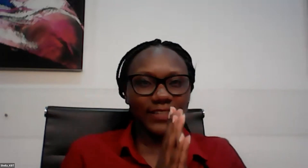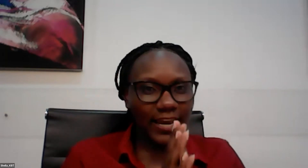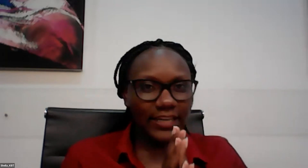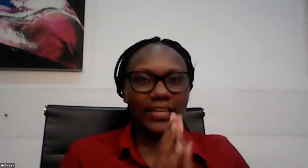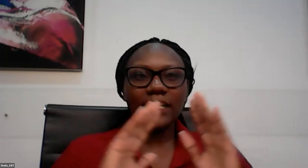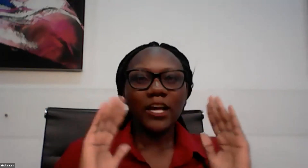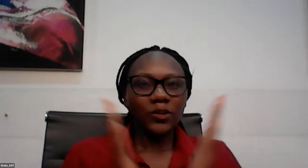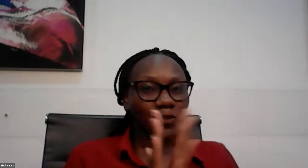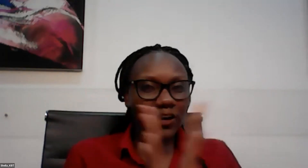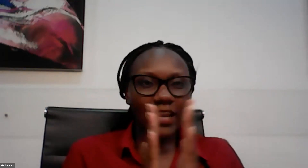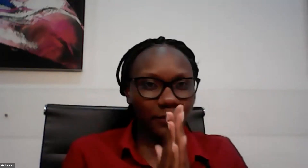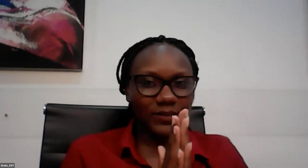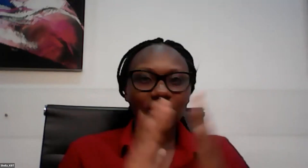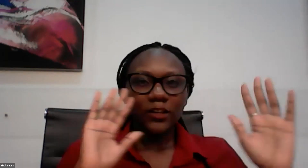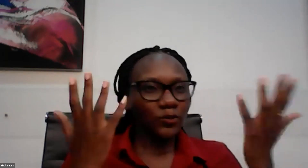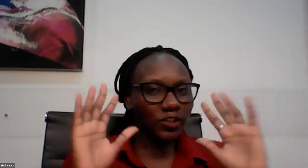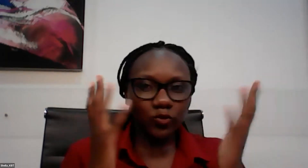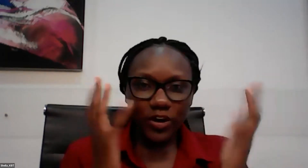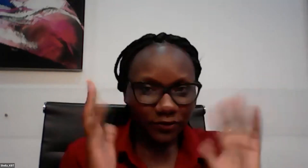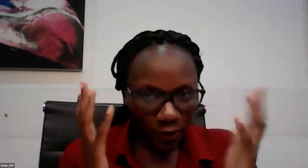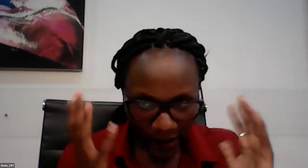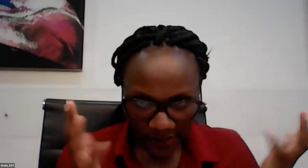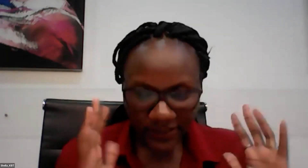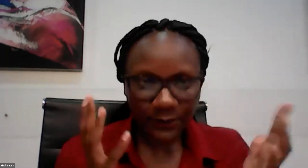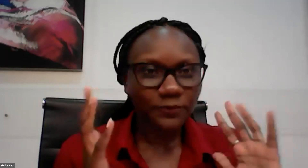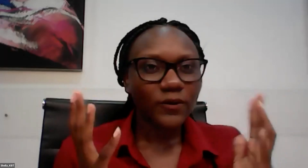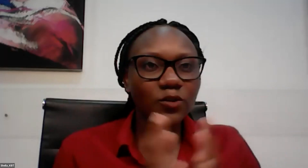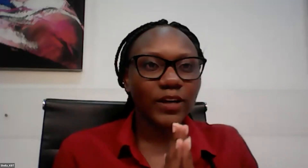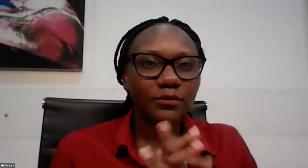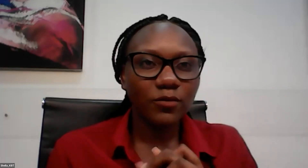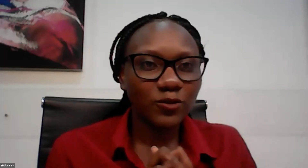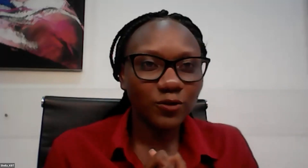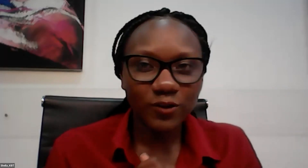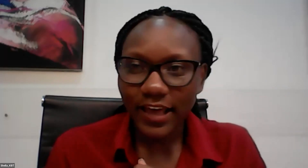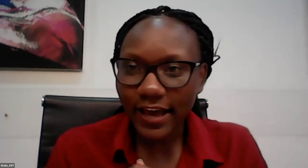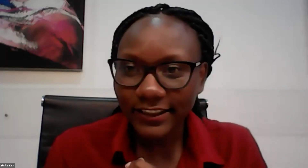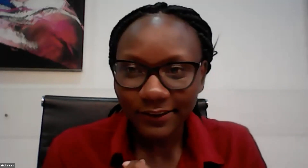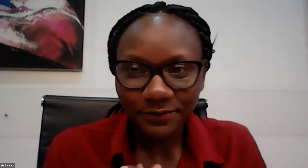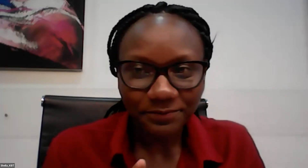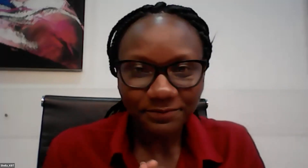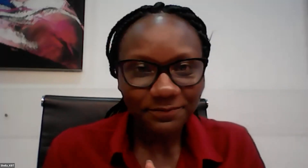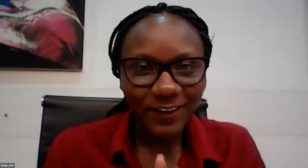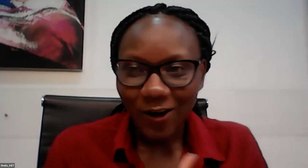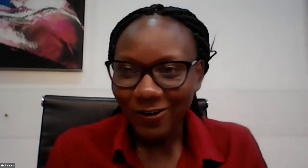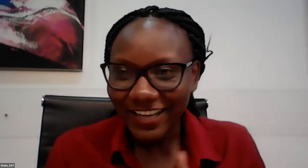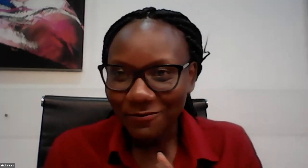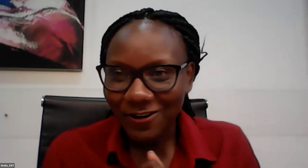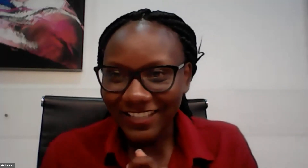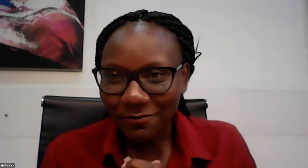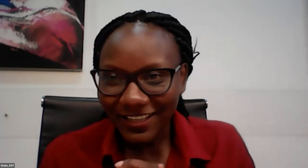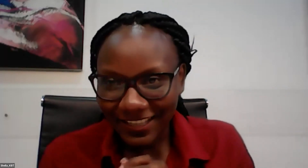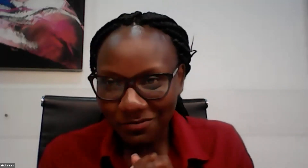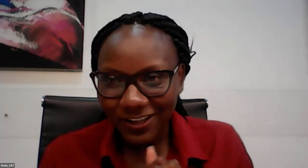you're signing, you know, claps, you just wave your hands. So we can be able to do that.